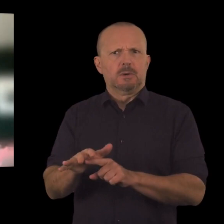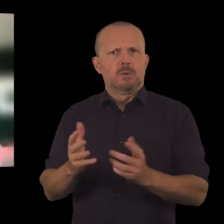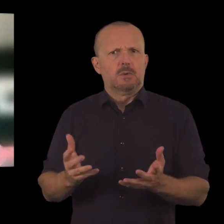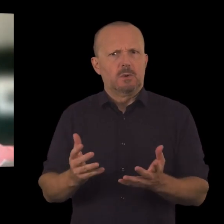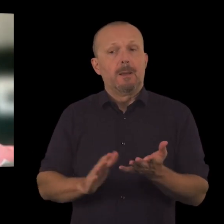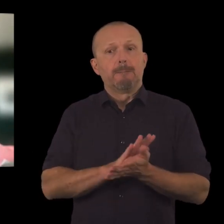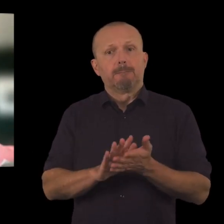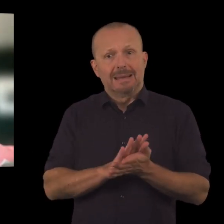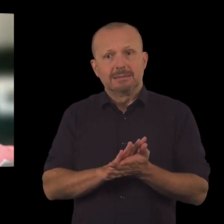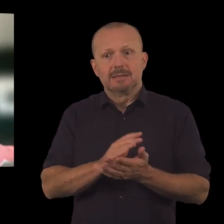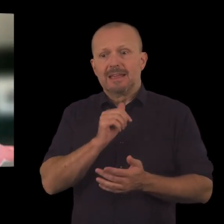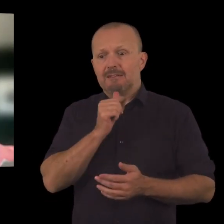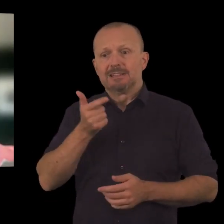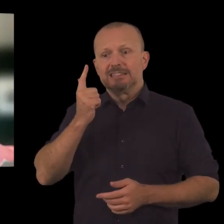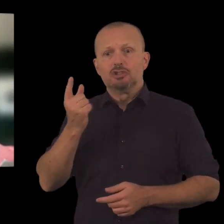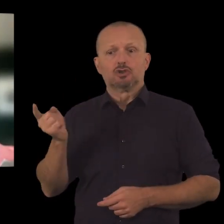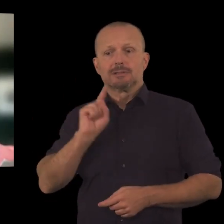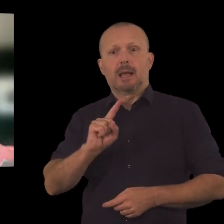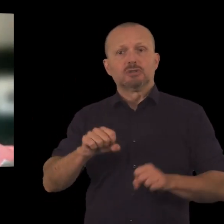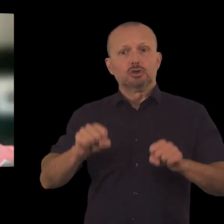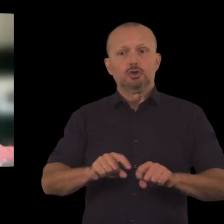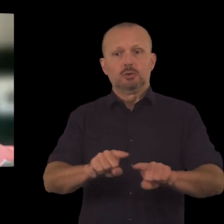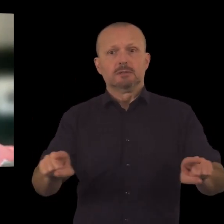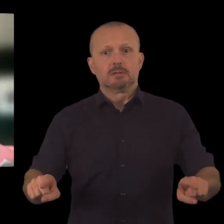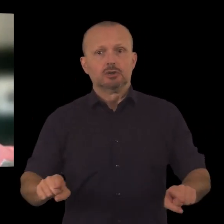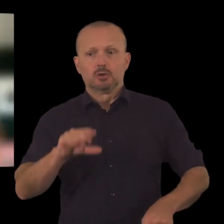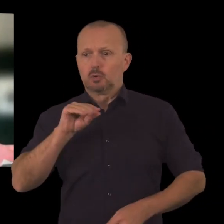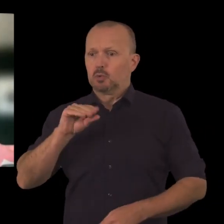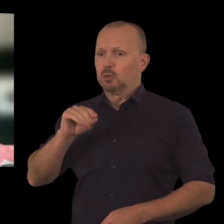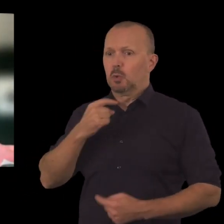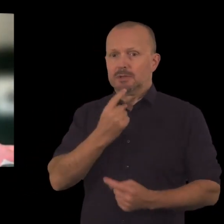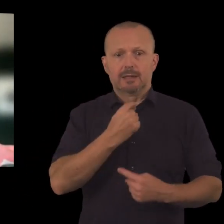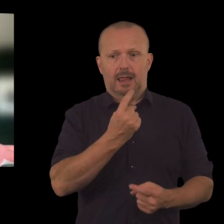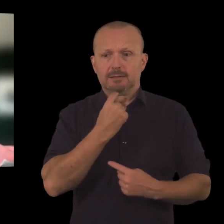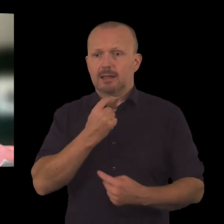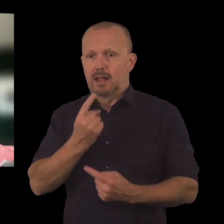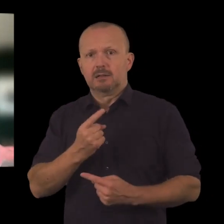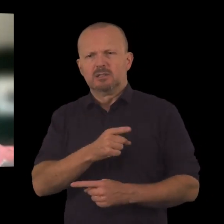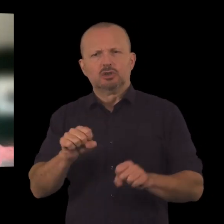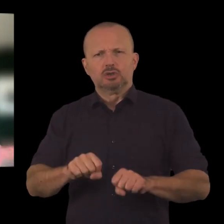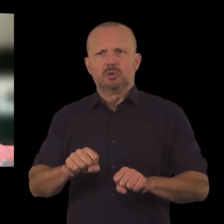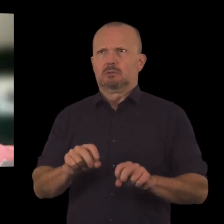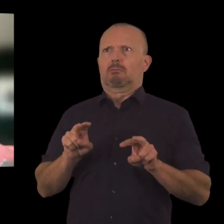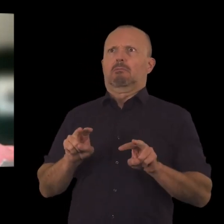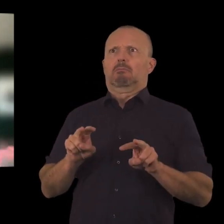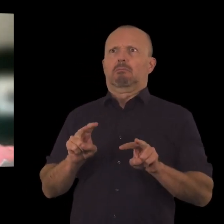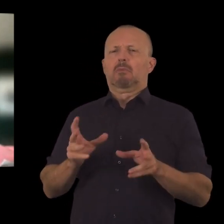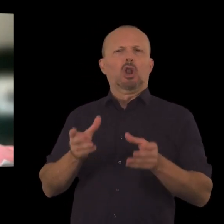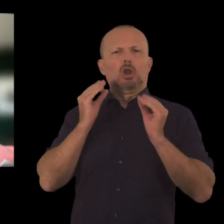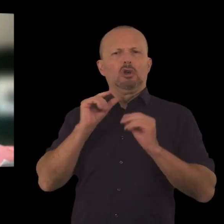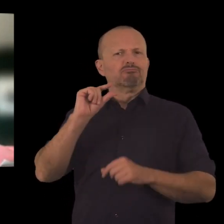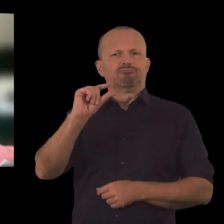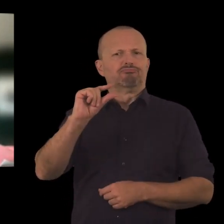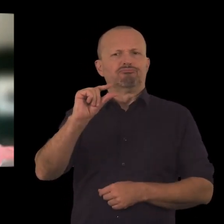work on the work of an educational theorist called Paulo Freire, who wrote a really influential book called